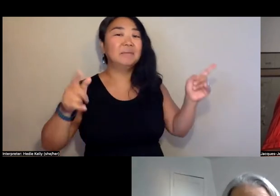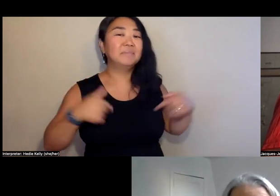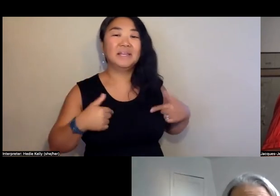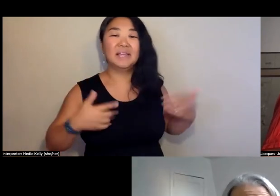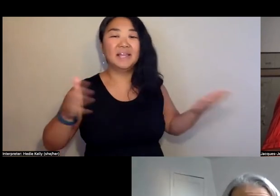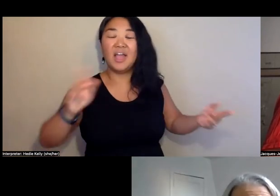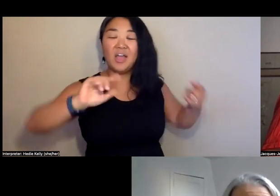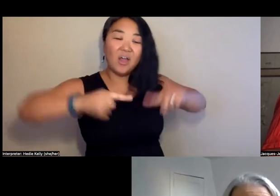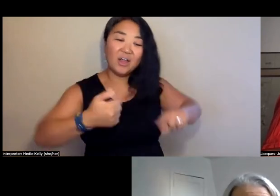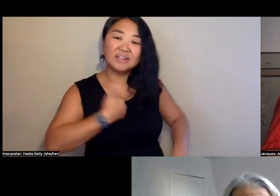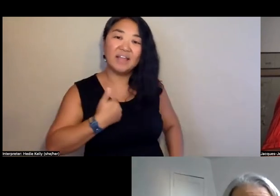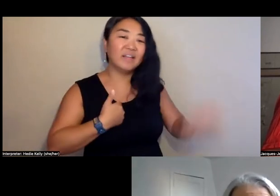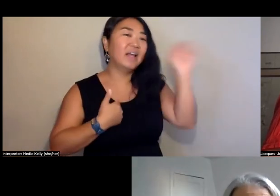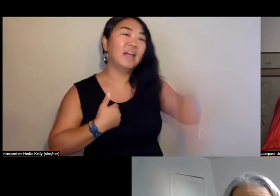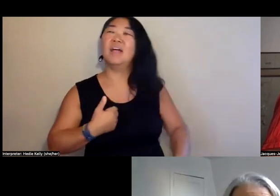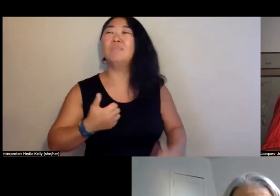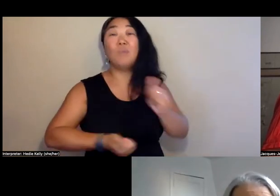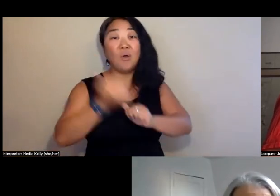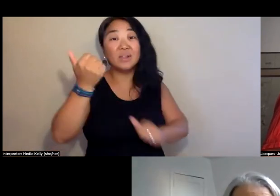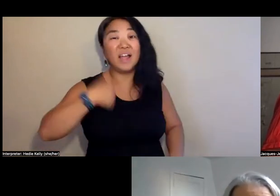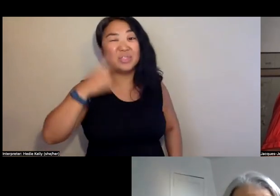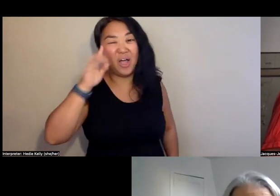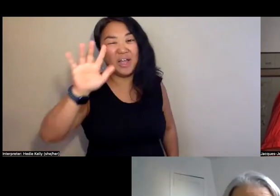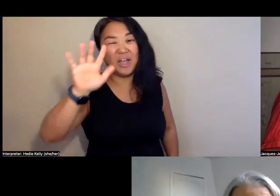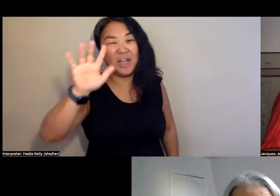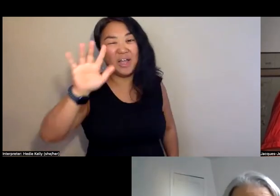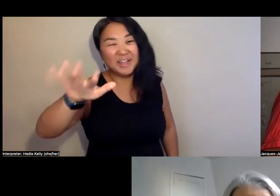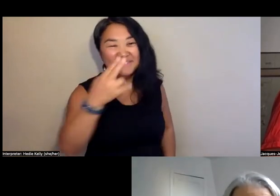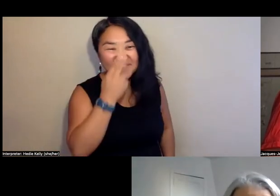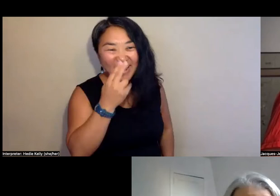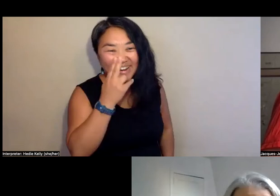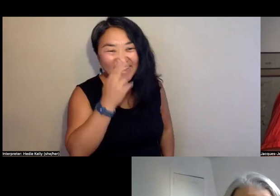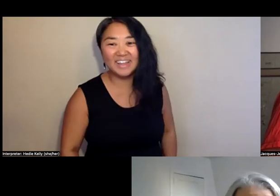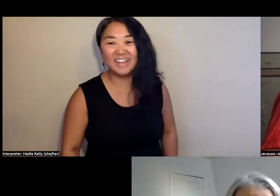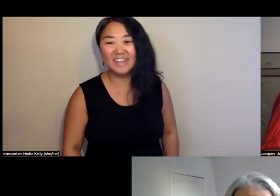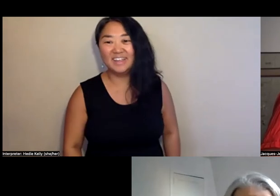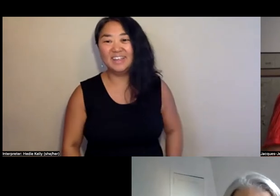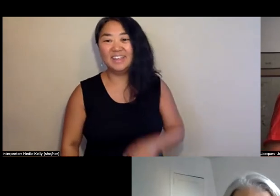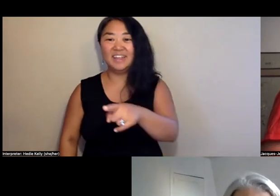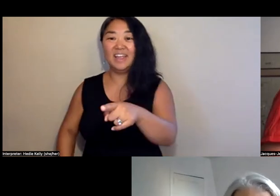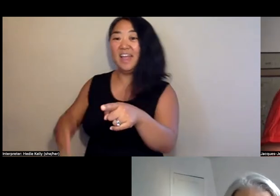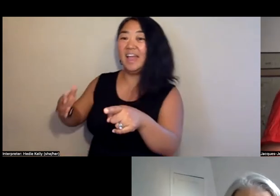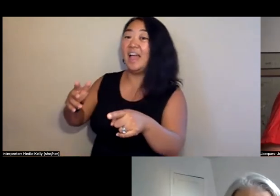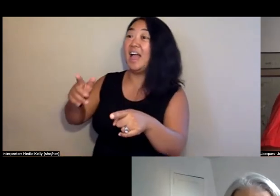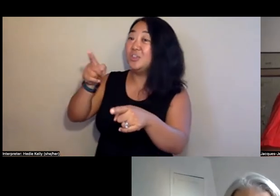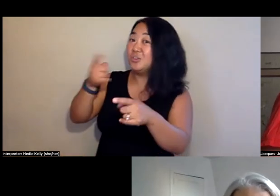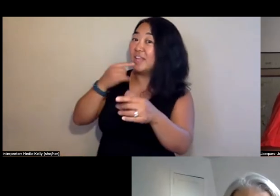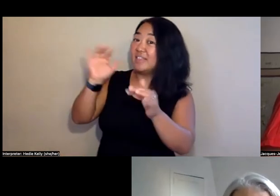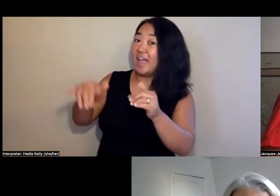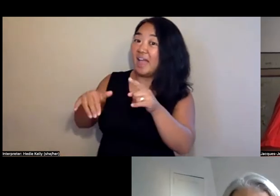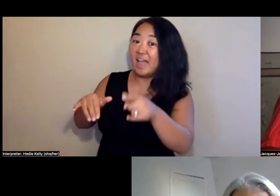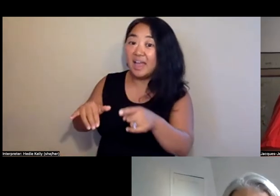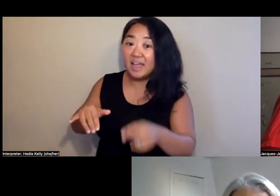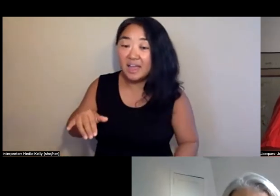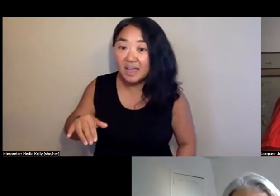I did not hurt myself. I mostly thought it was pretty funny. Mm-hmm. Yeah, I really appreciate it. Having said that, you guys